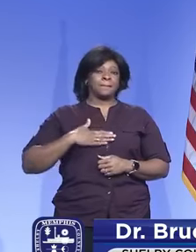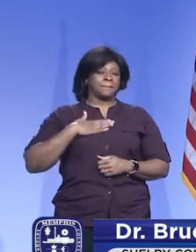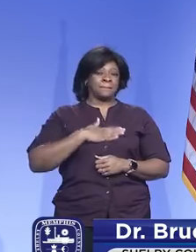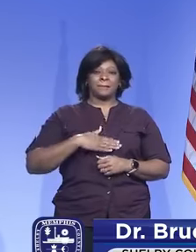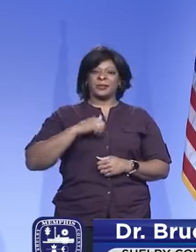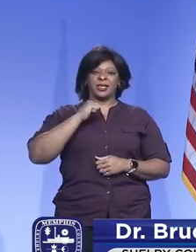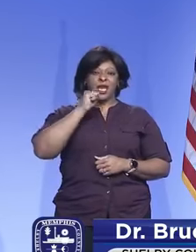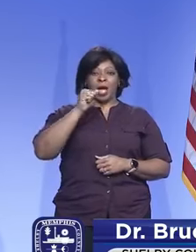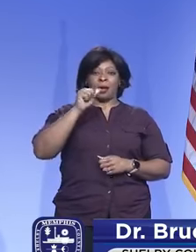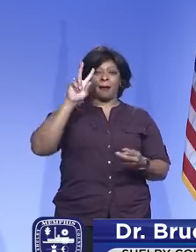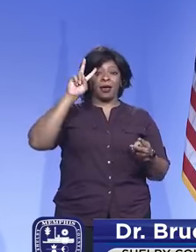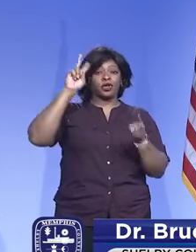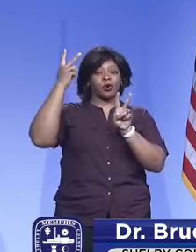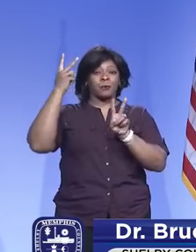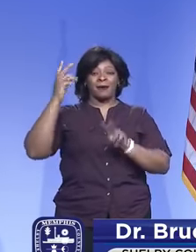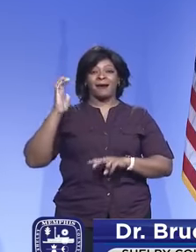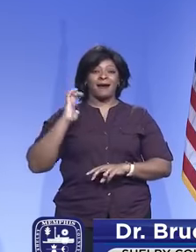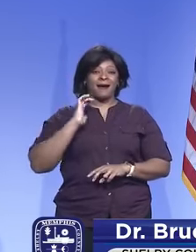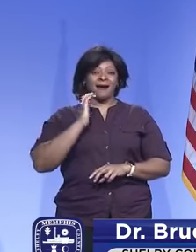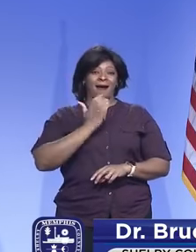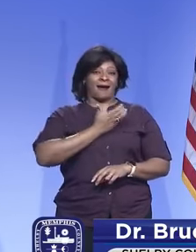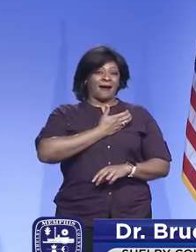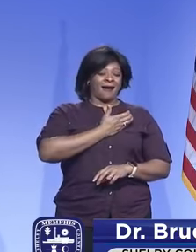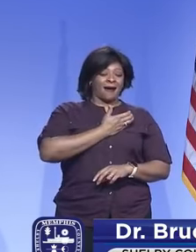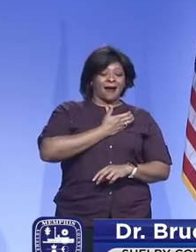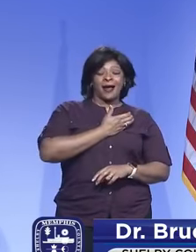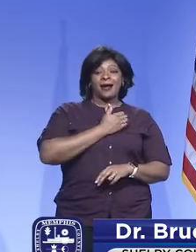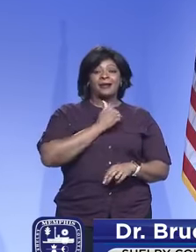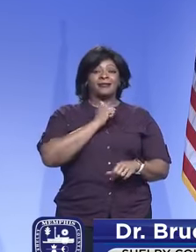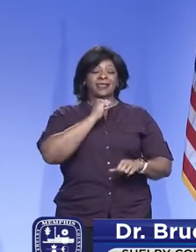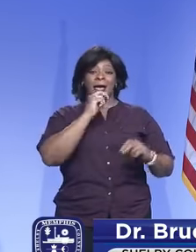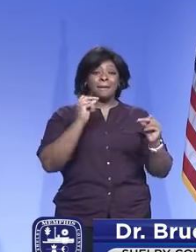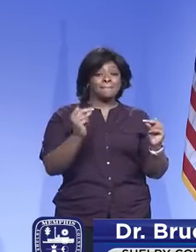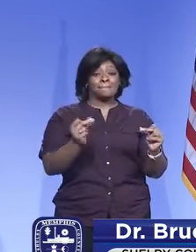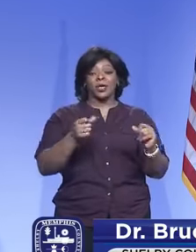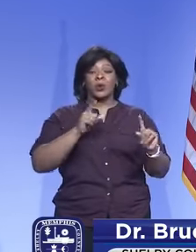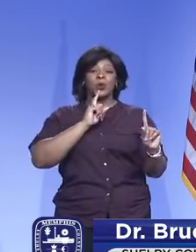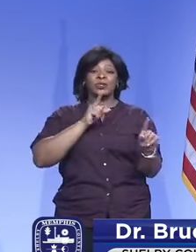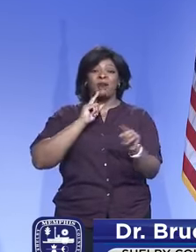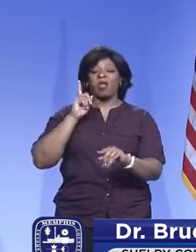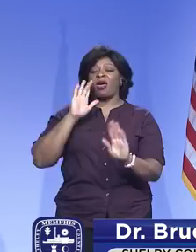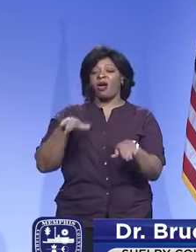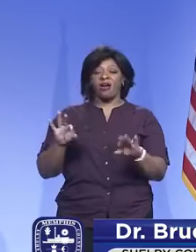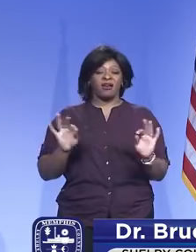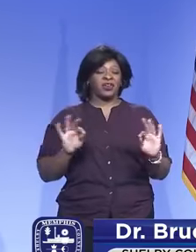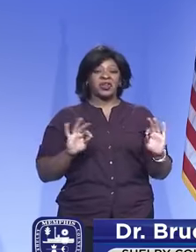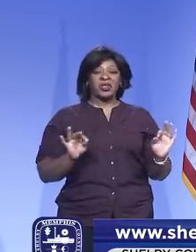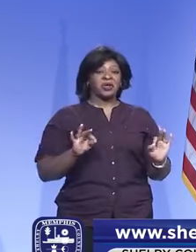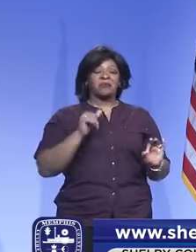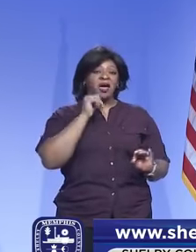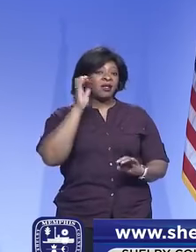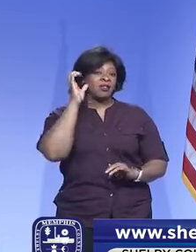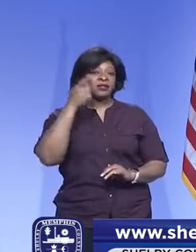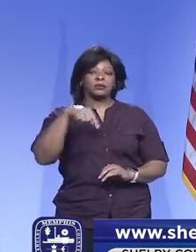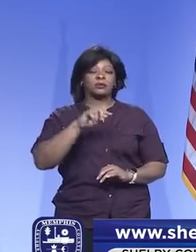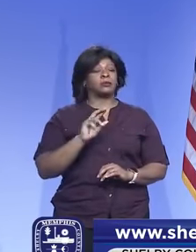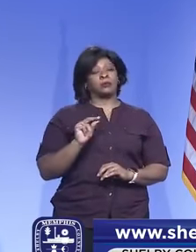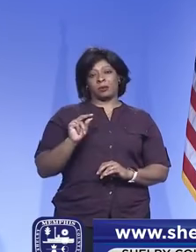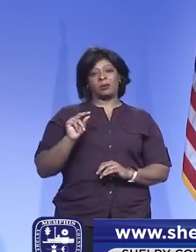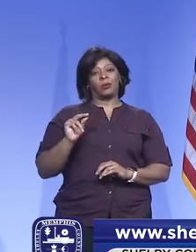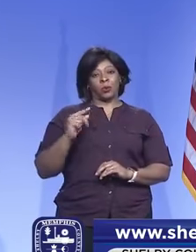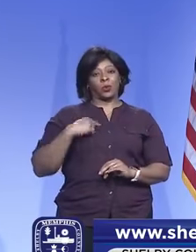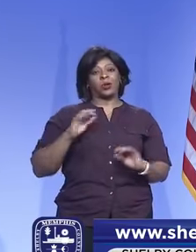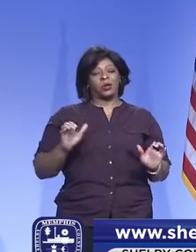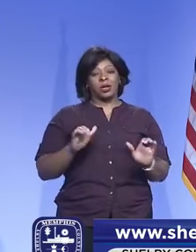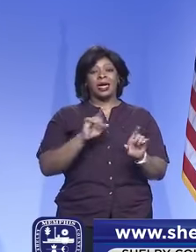interpret our lack of immediate response to your particular timetable as